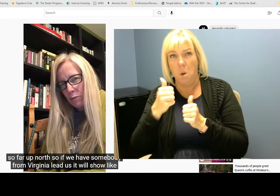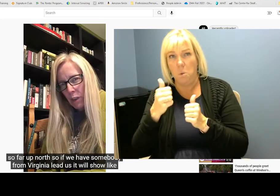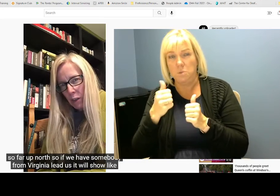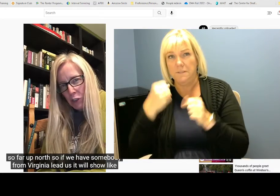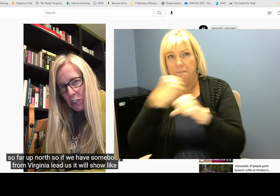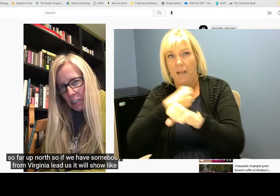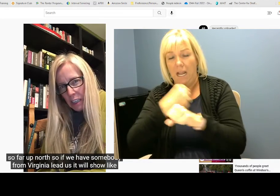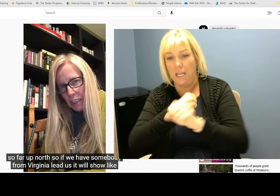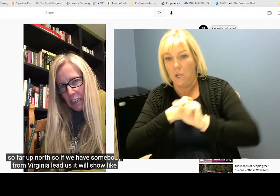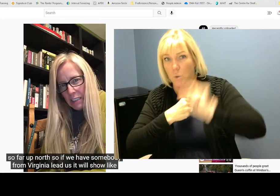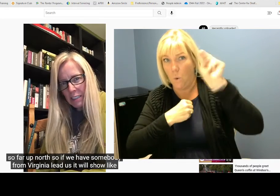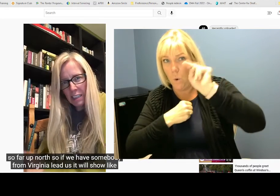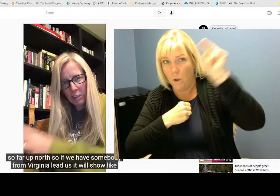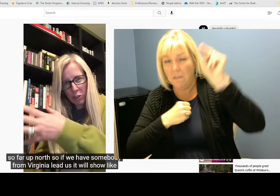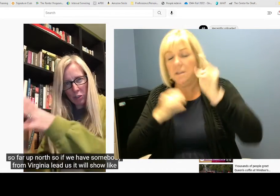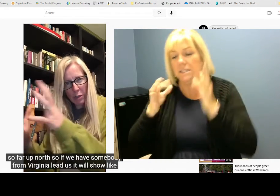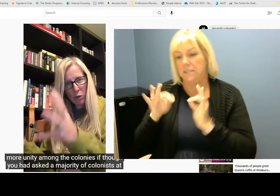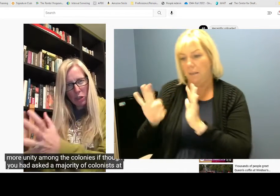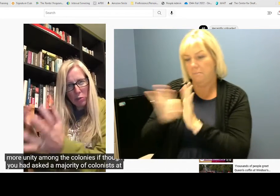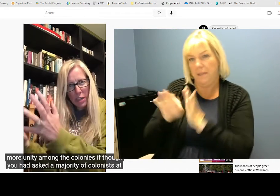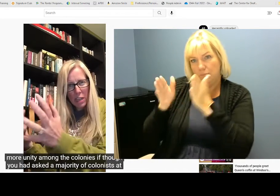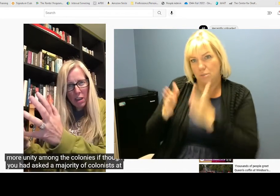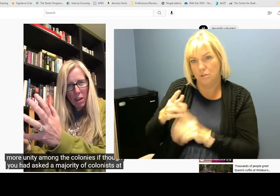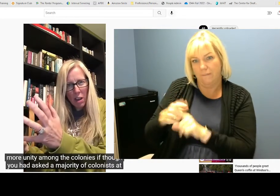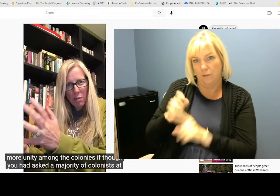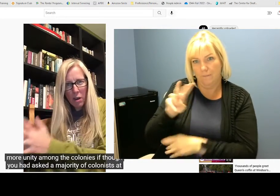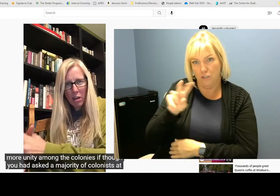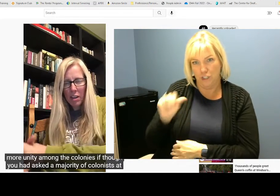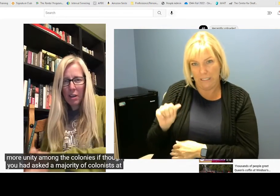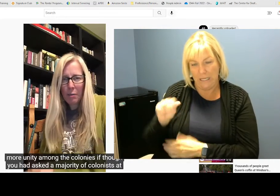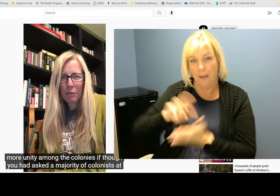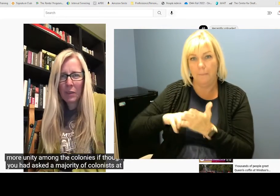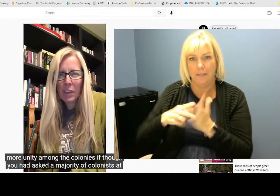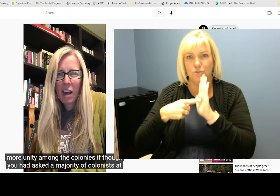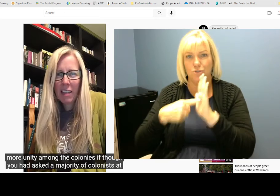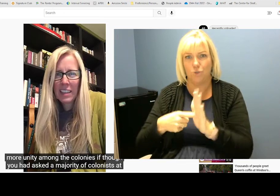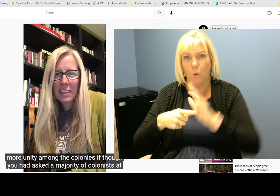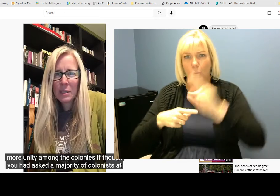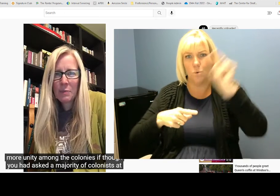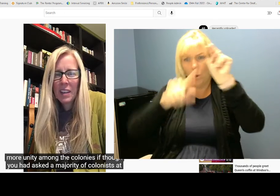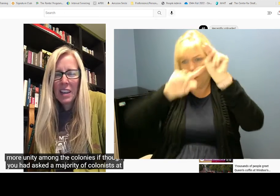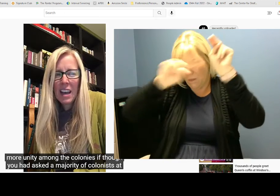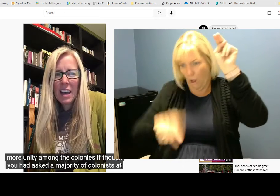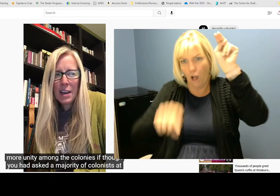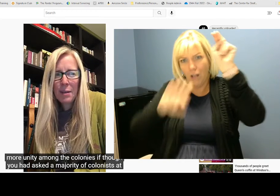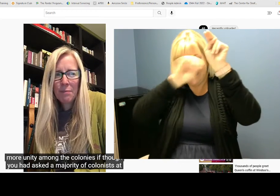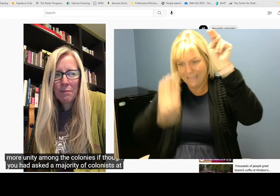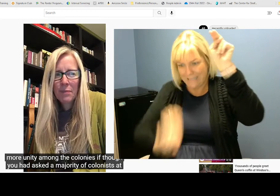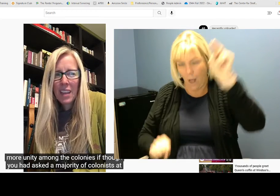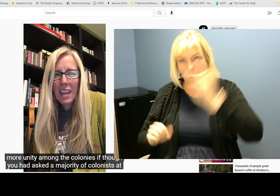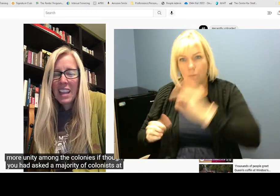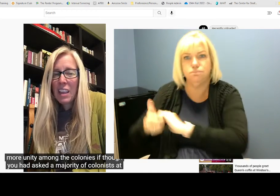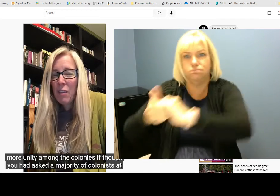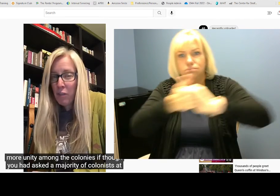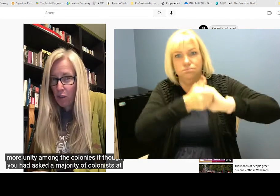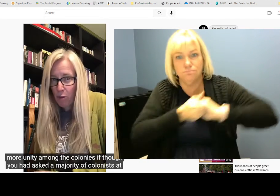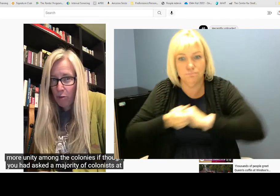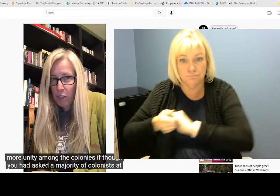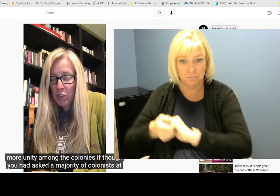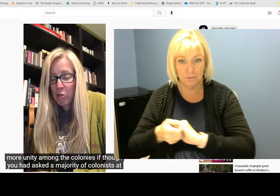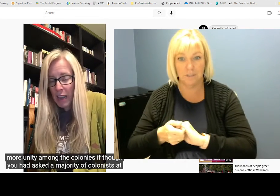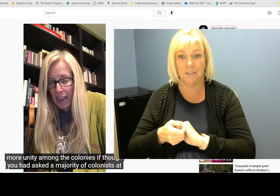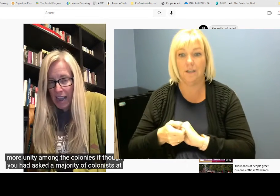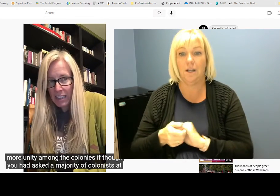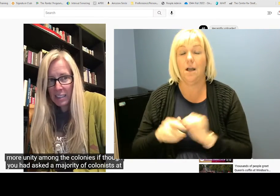from Virginia lead us, it will show like more unity among the colonies. If,